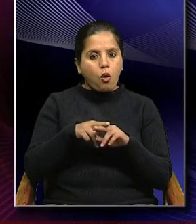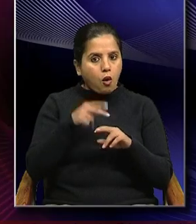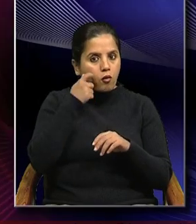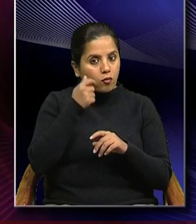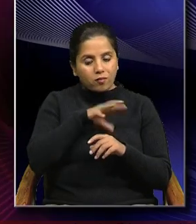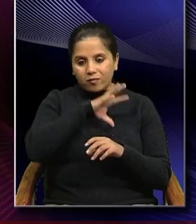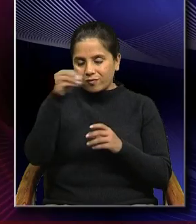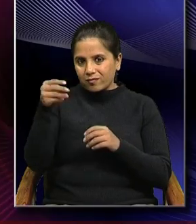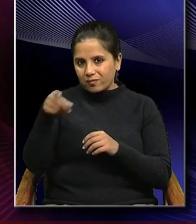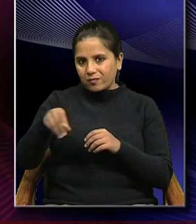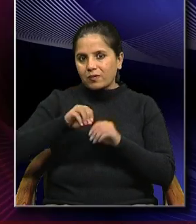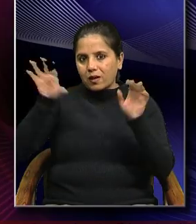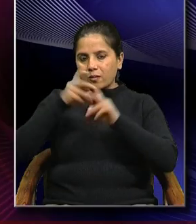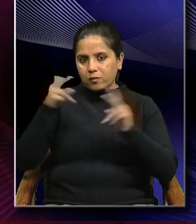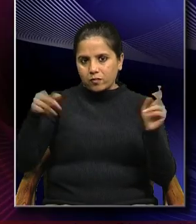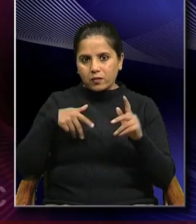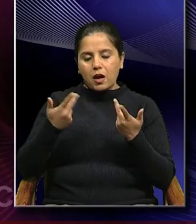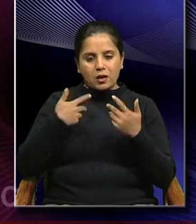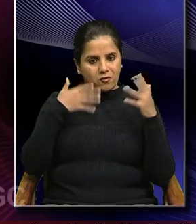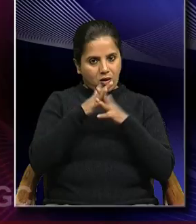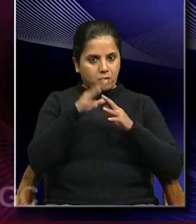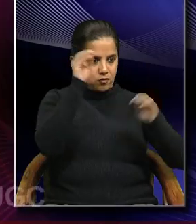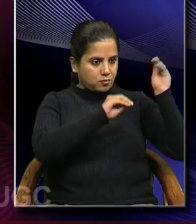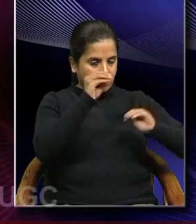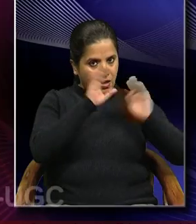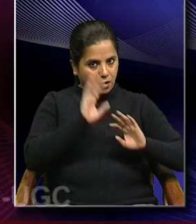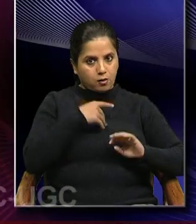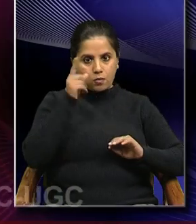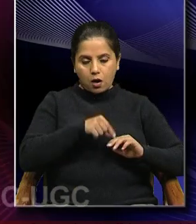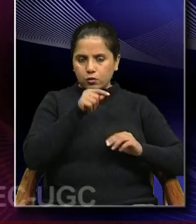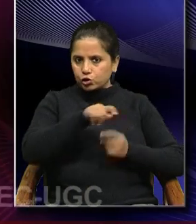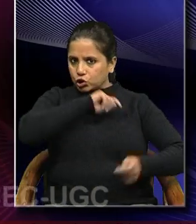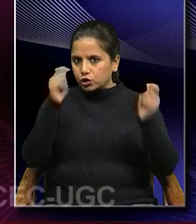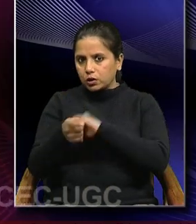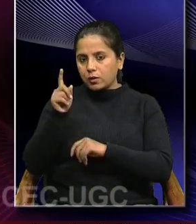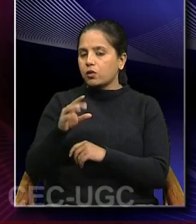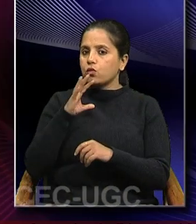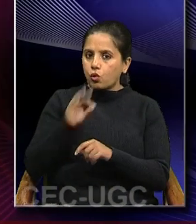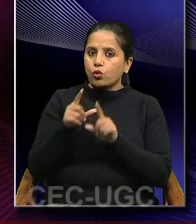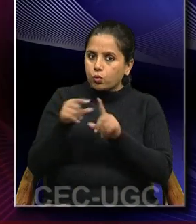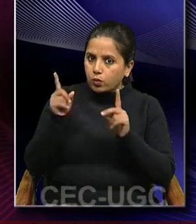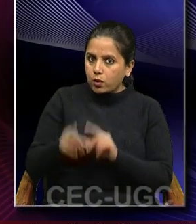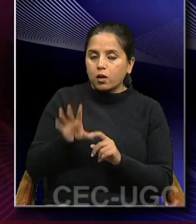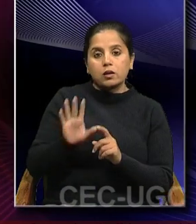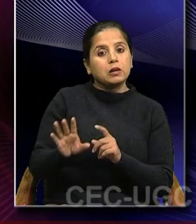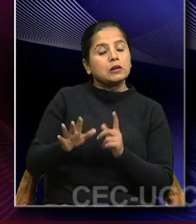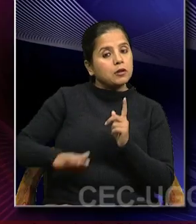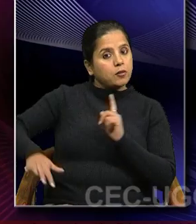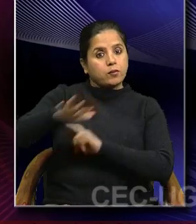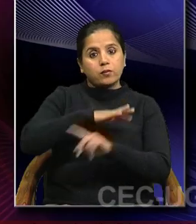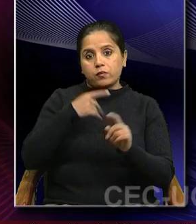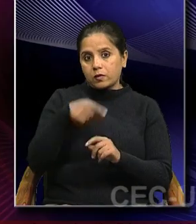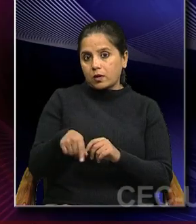well. So whatever we are writing on the website, we should transform it into a reality, and there has to be